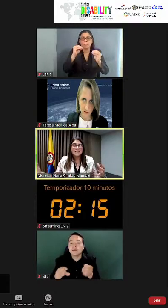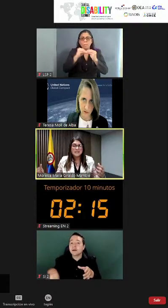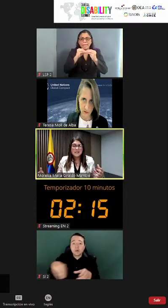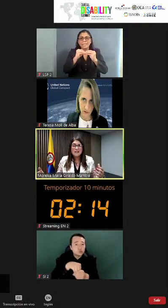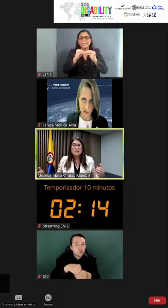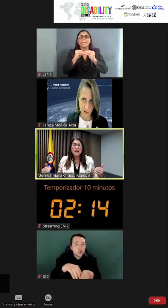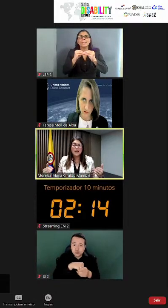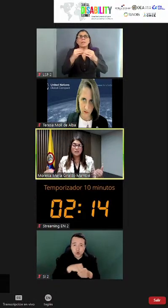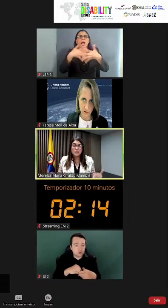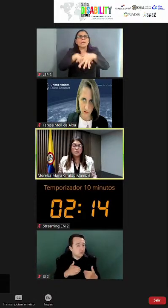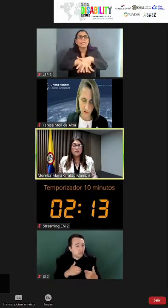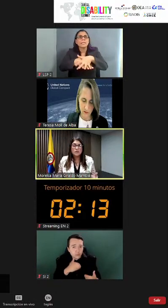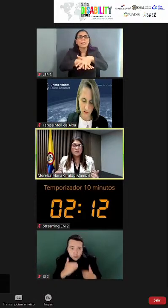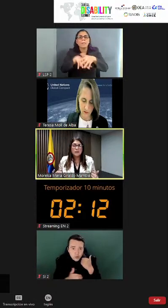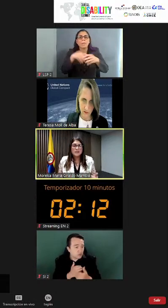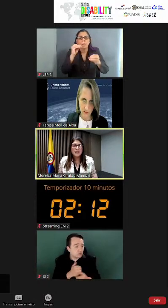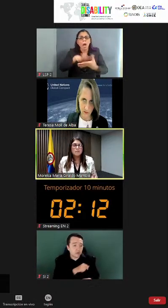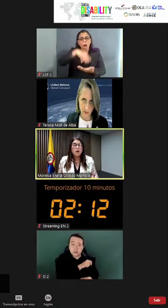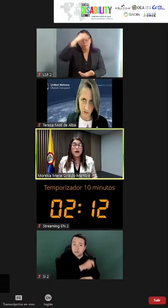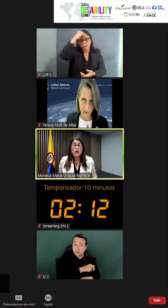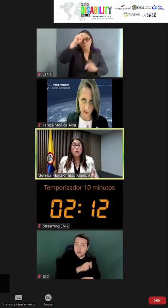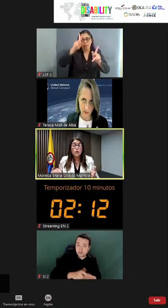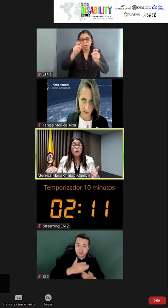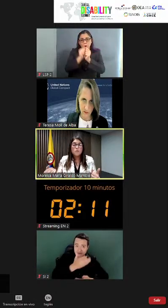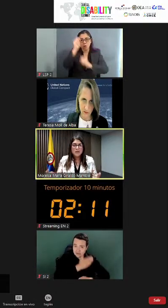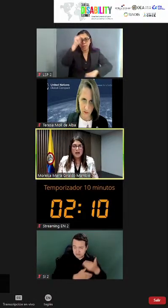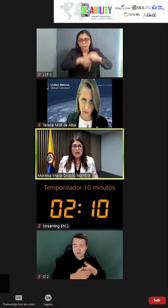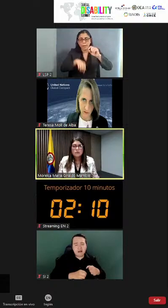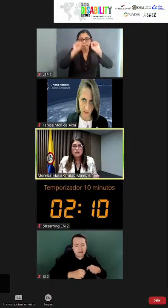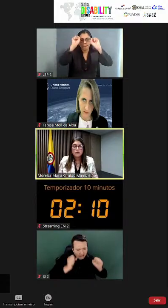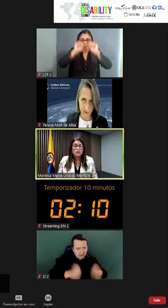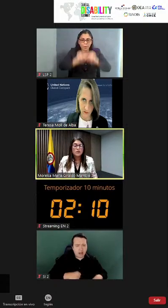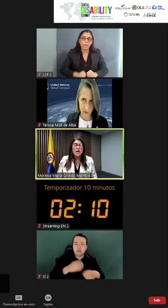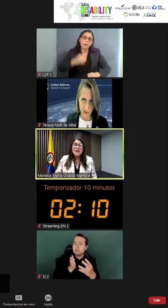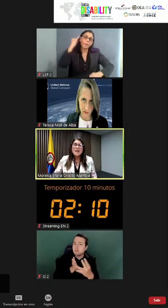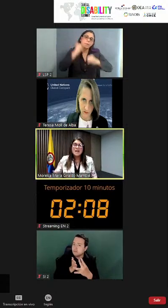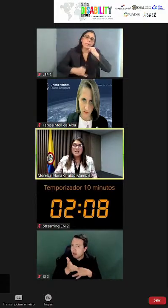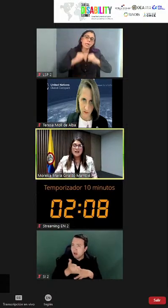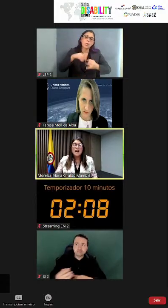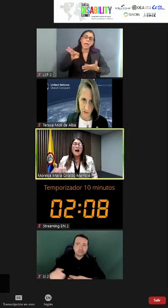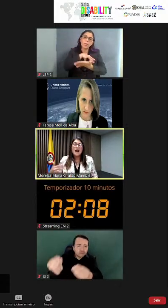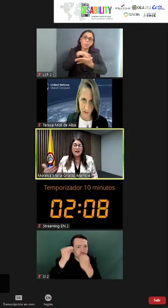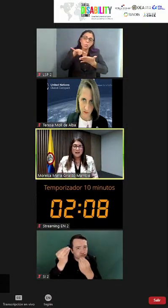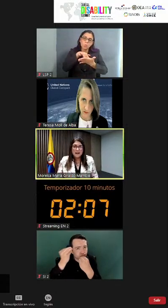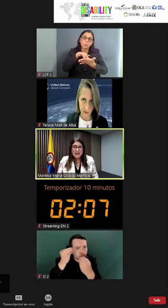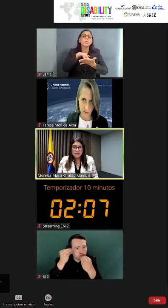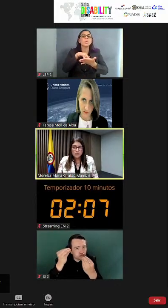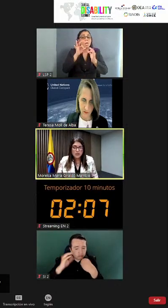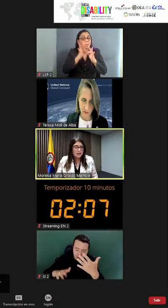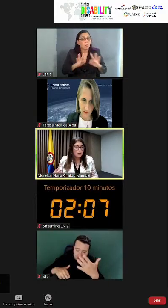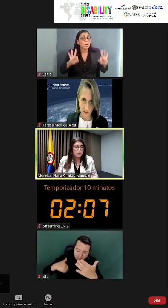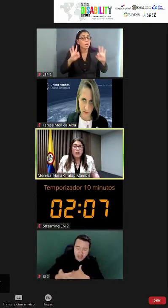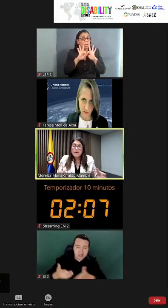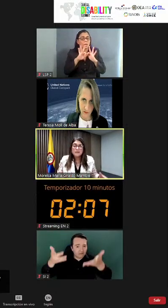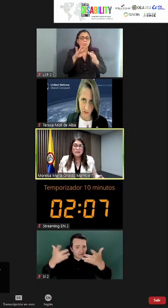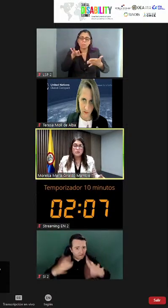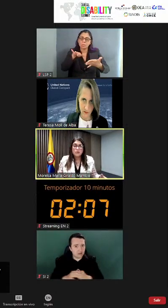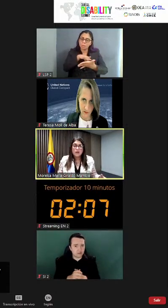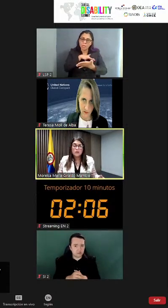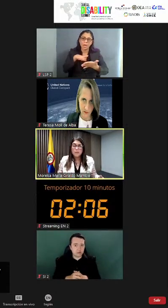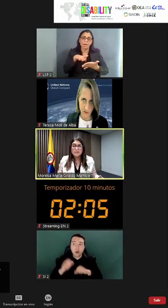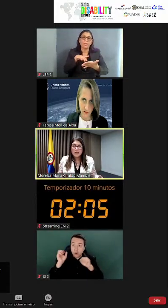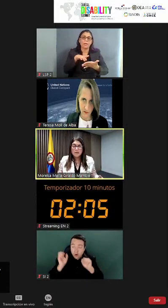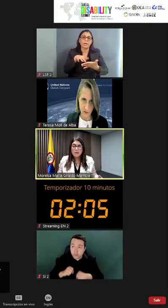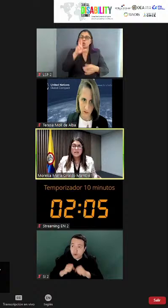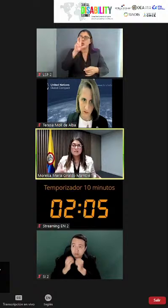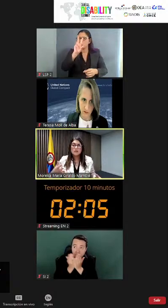education with proper processes so that persons with disabilities can work on this